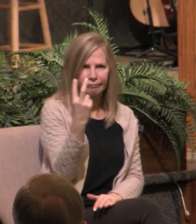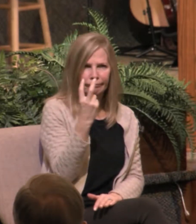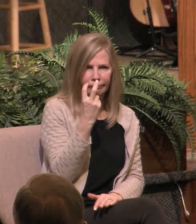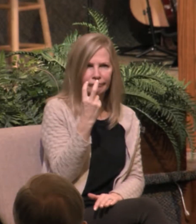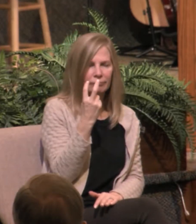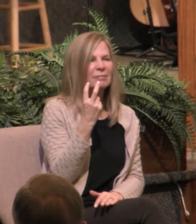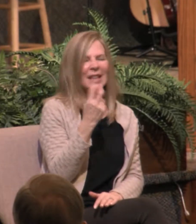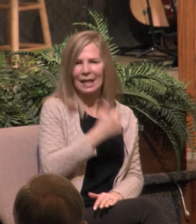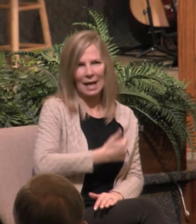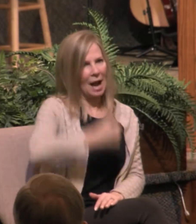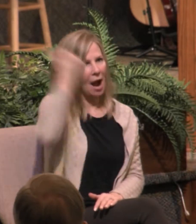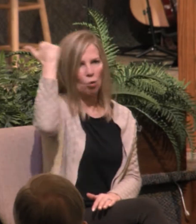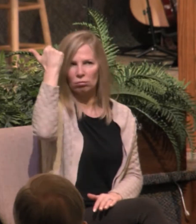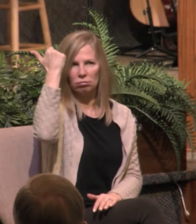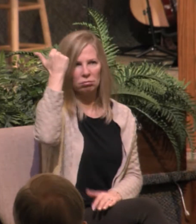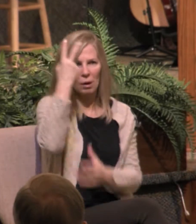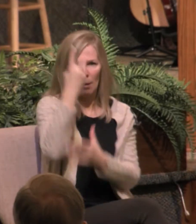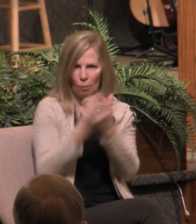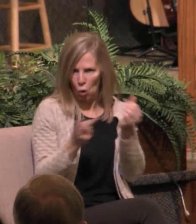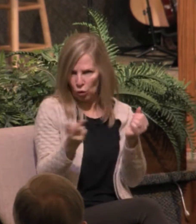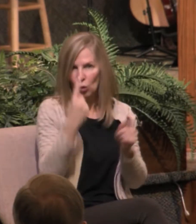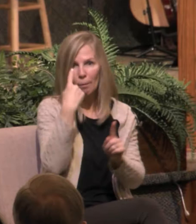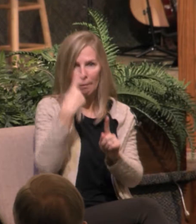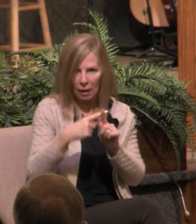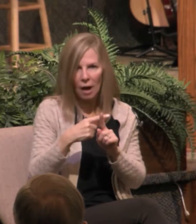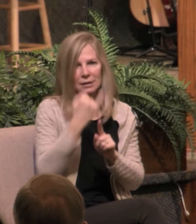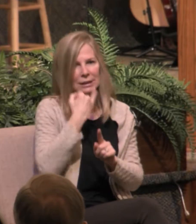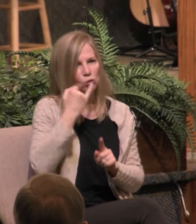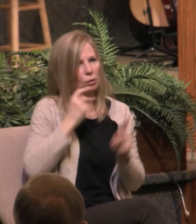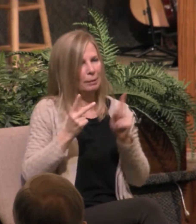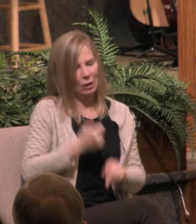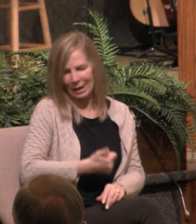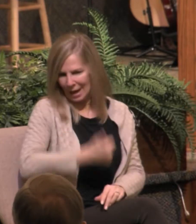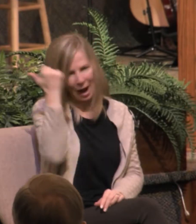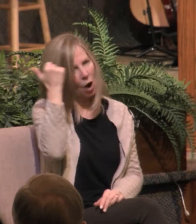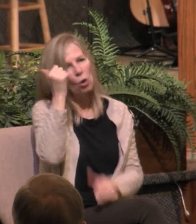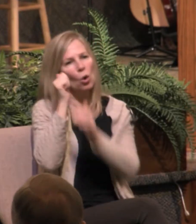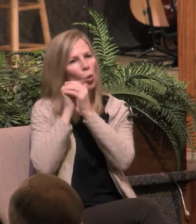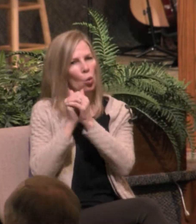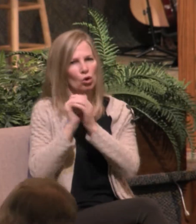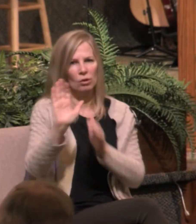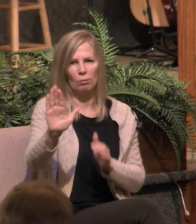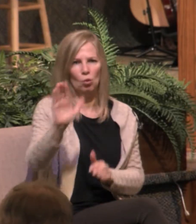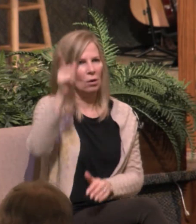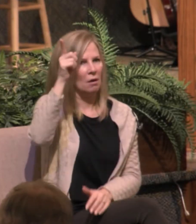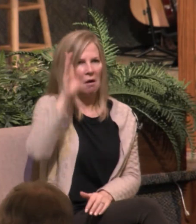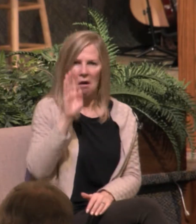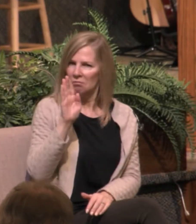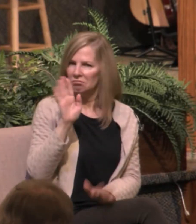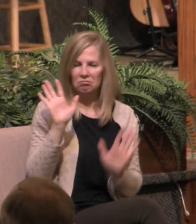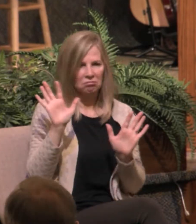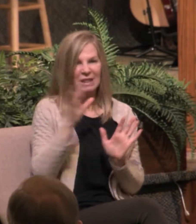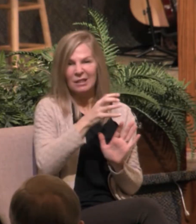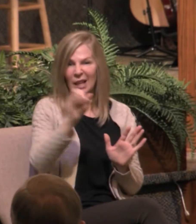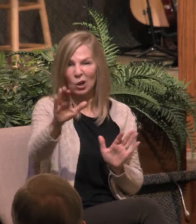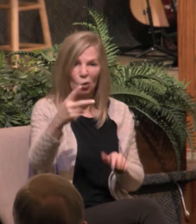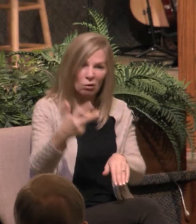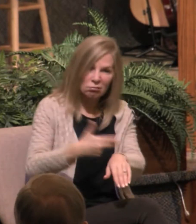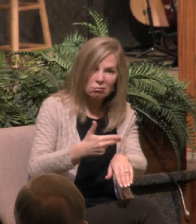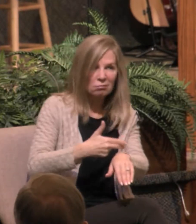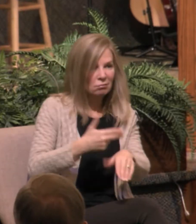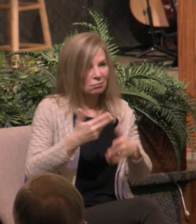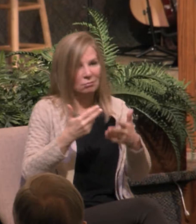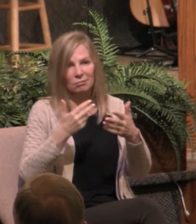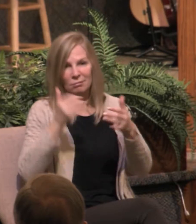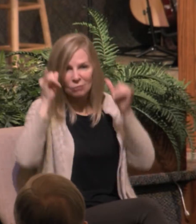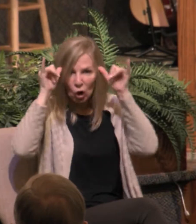from among my people, both you and the sons of Israel, and go worship the Lord as you have said. Take both your flocks and your herds, as you